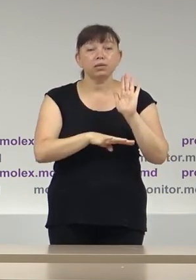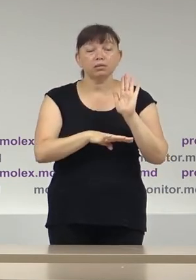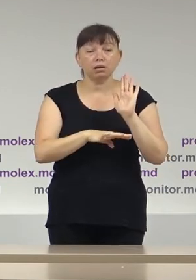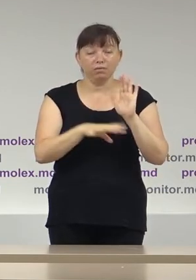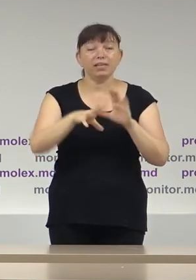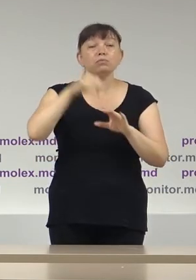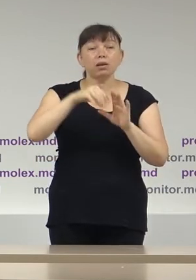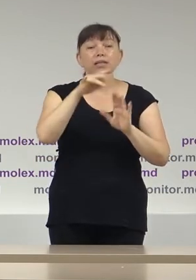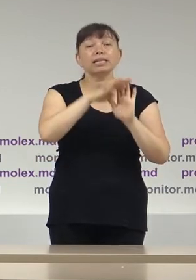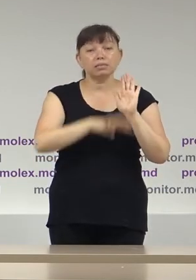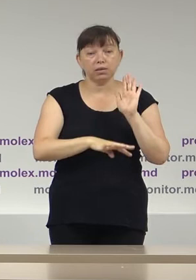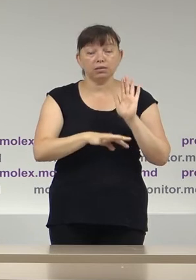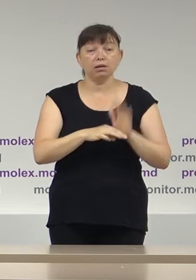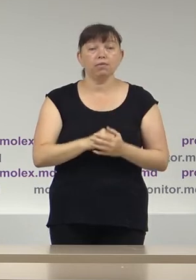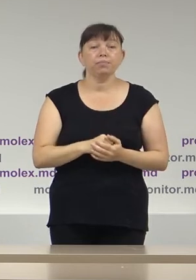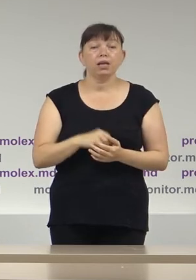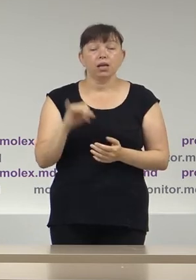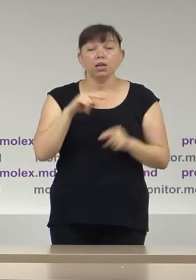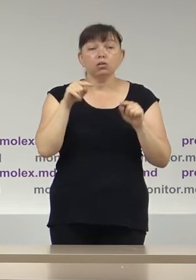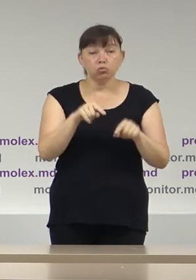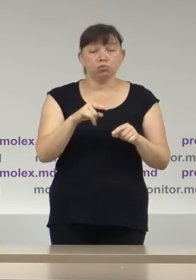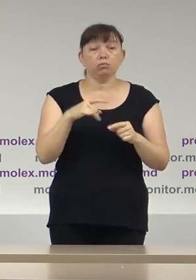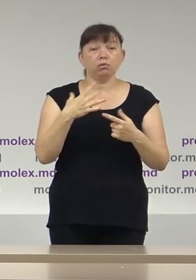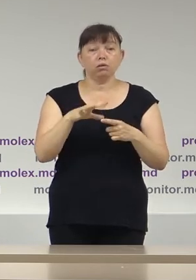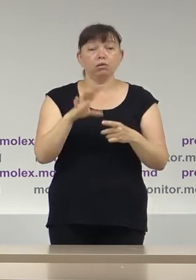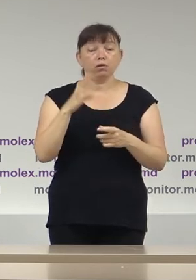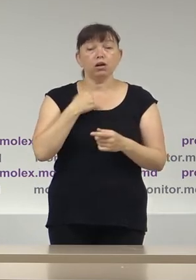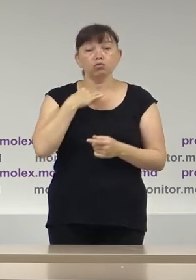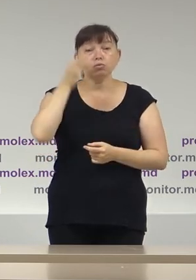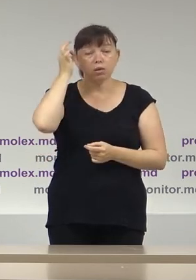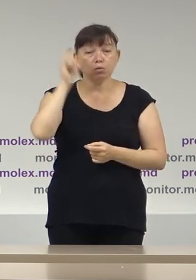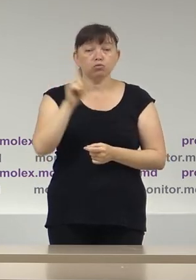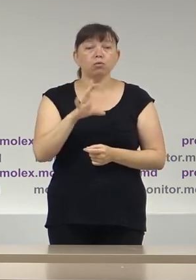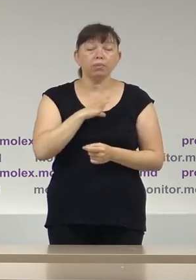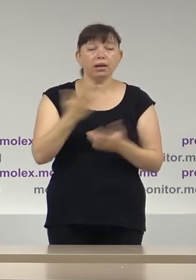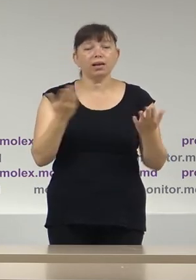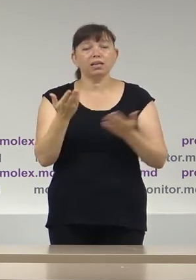we also address the accessibility of electoral lists.